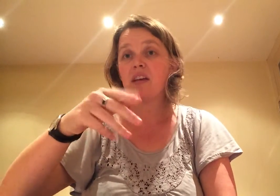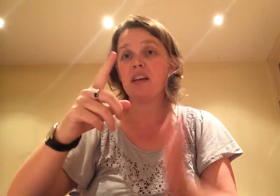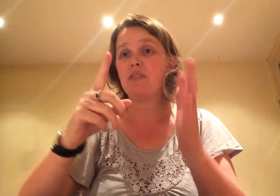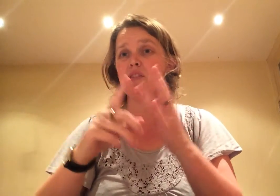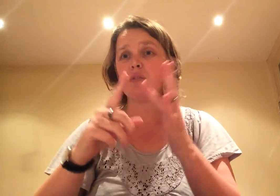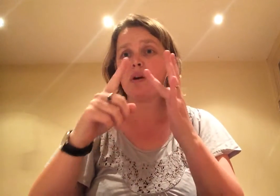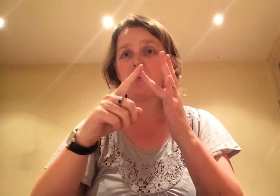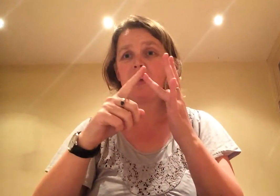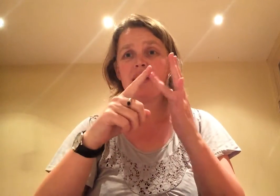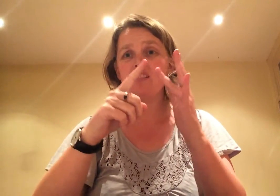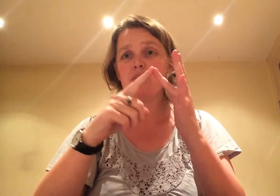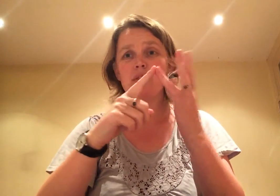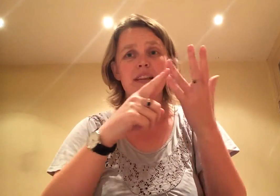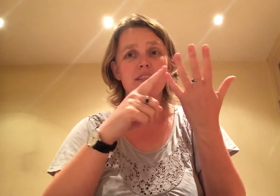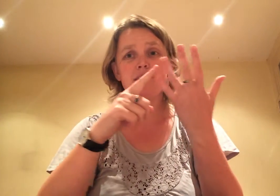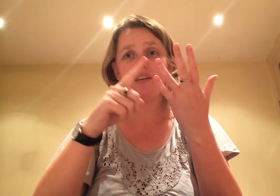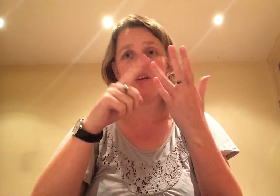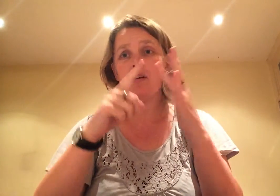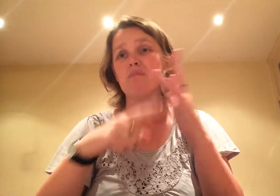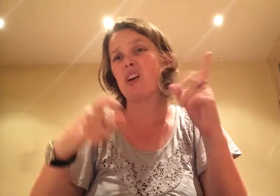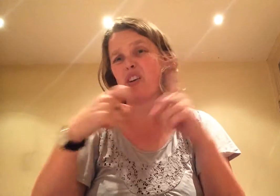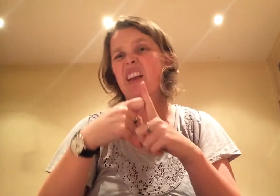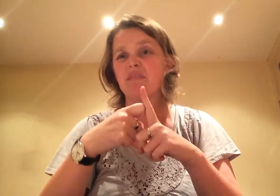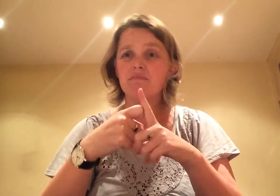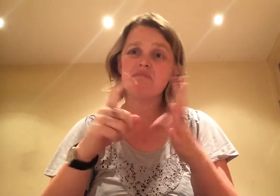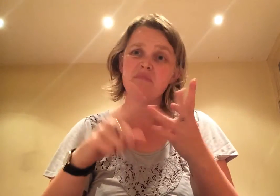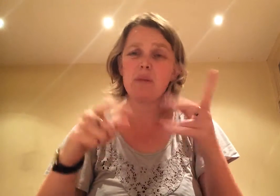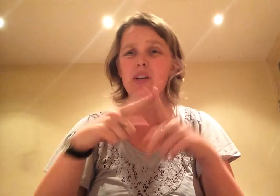And if you're going to do okay, you just do the letters okay. I'm okay.